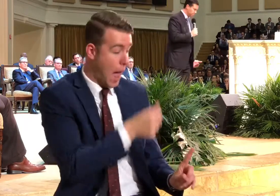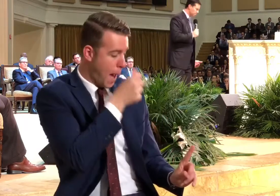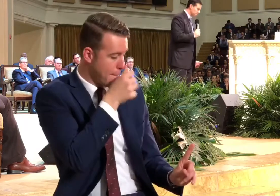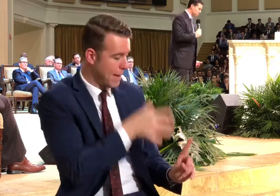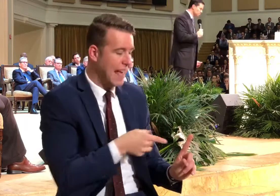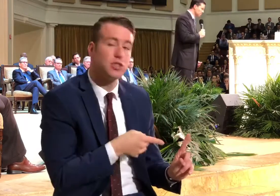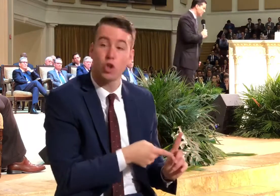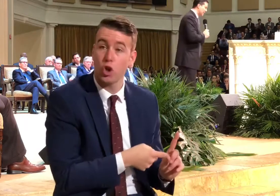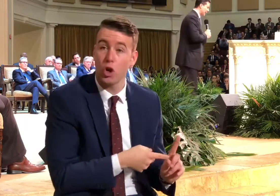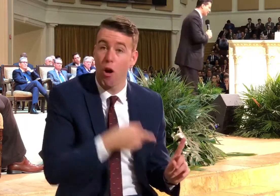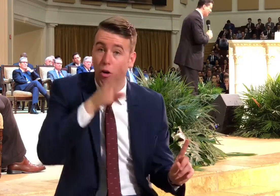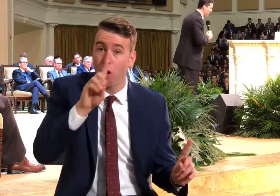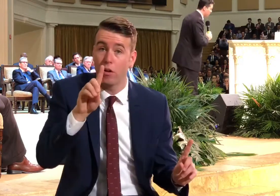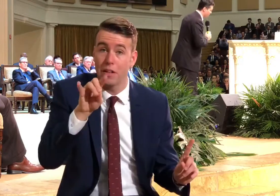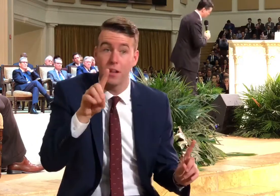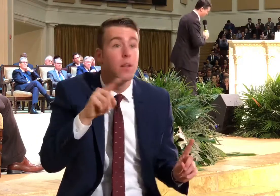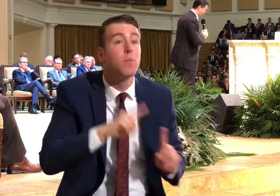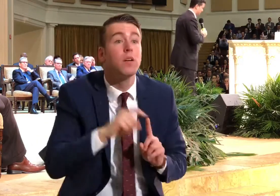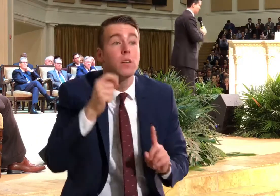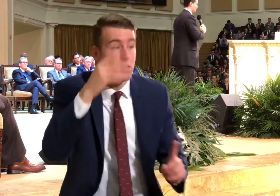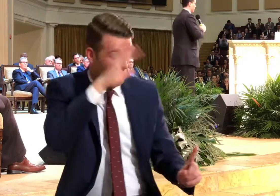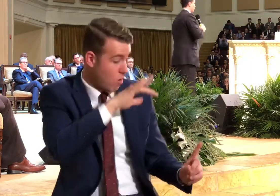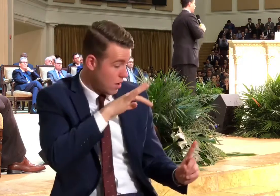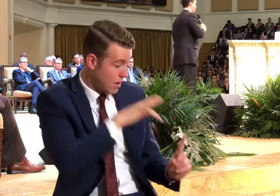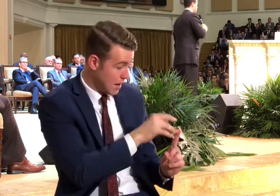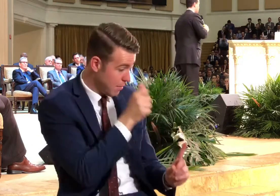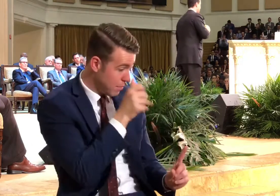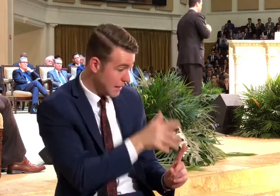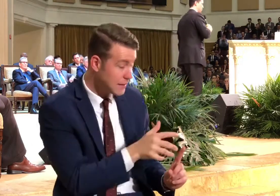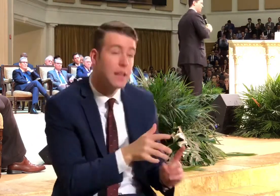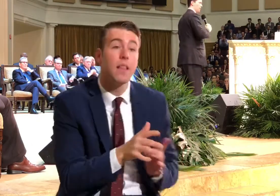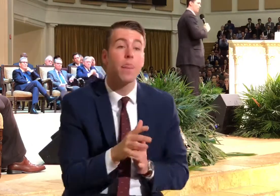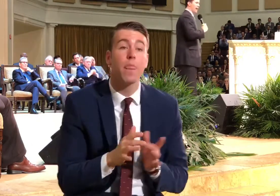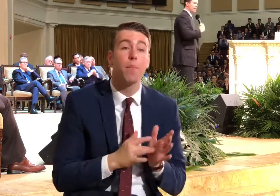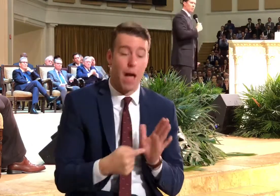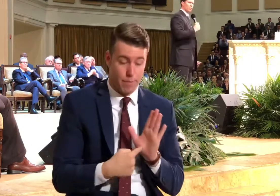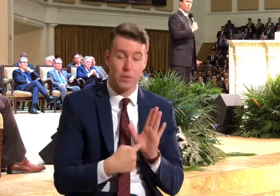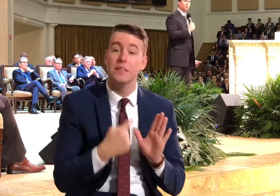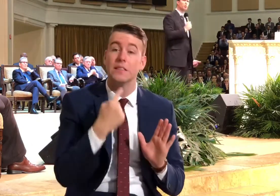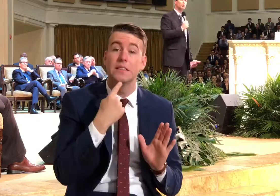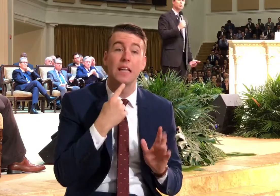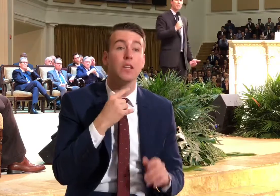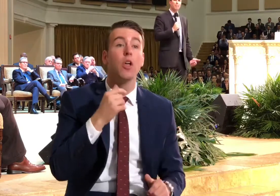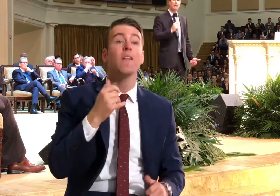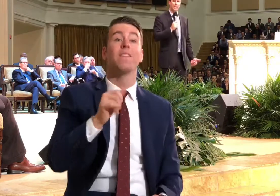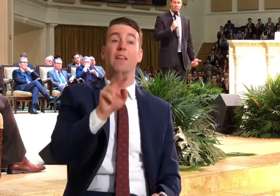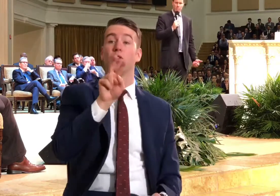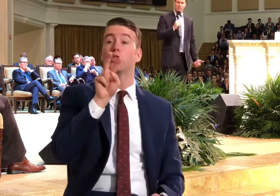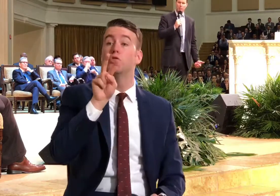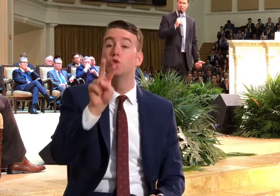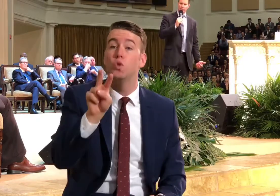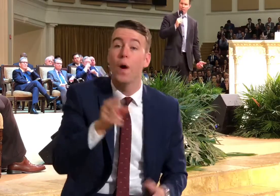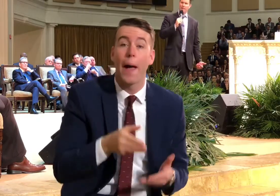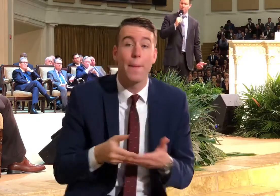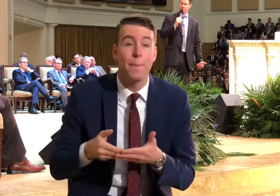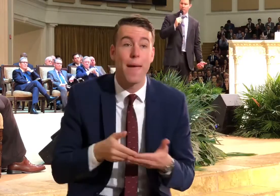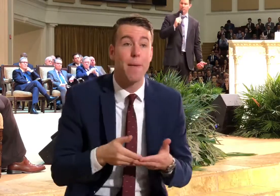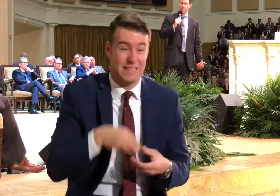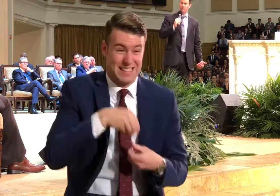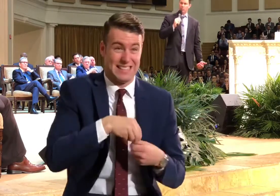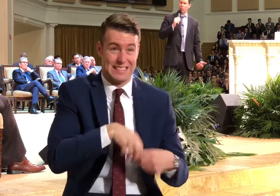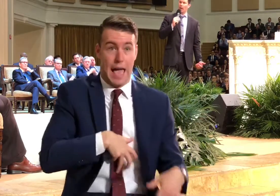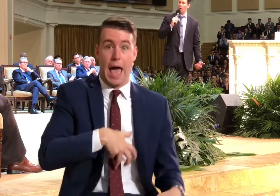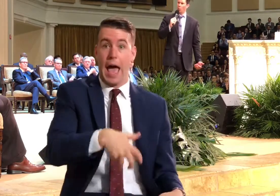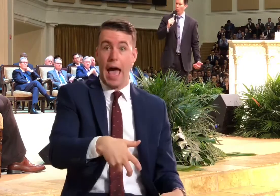her. And in that blessing, the Bible says that the two babes that were inside of